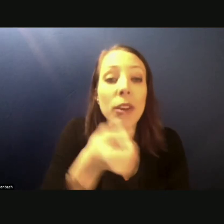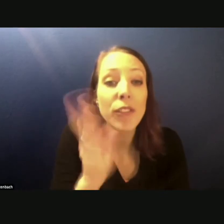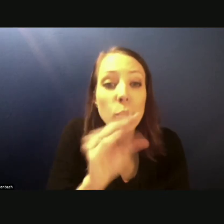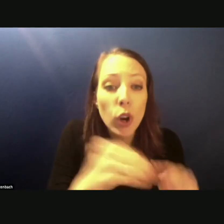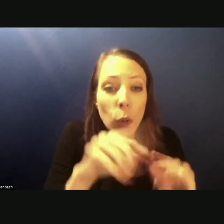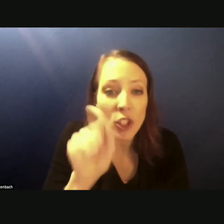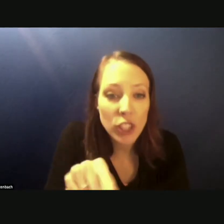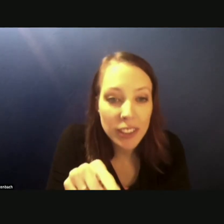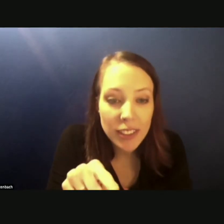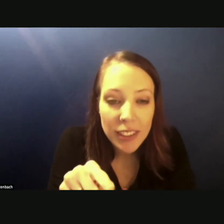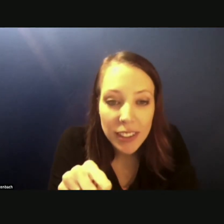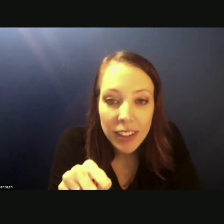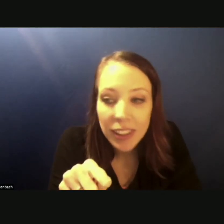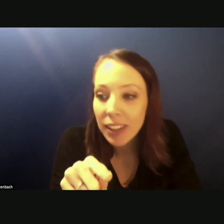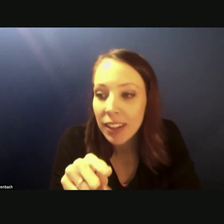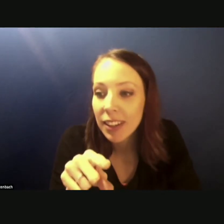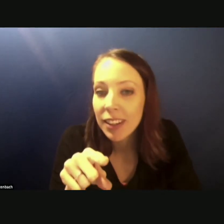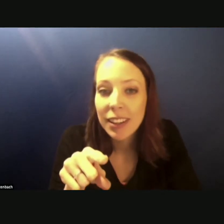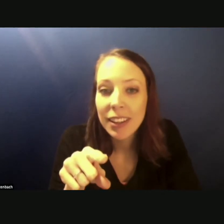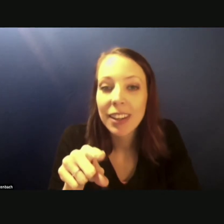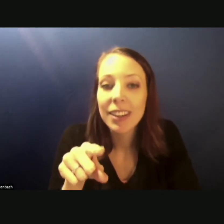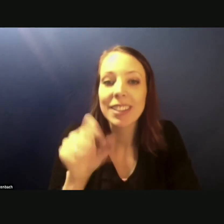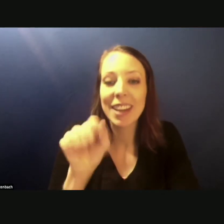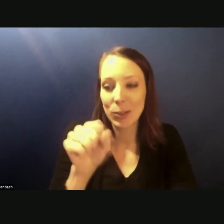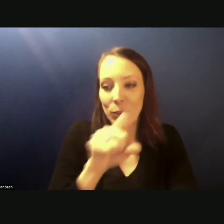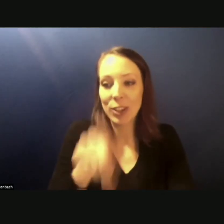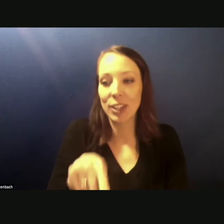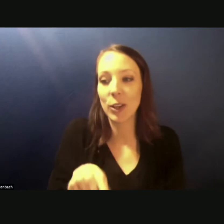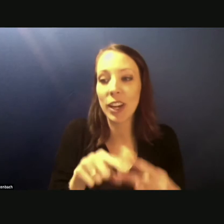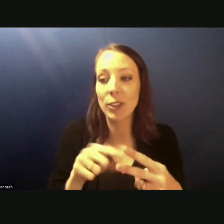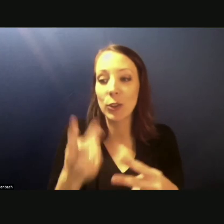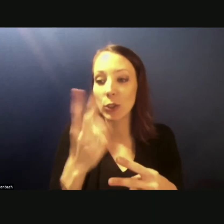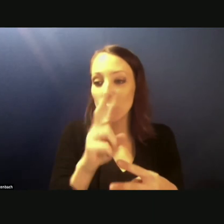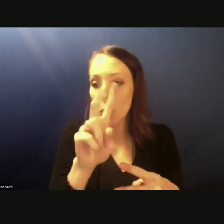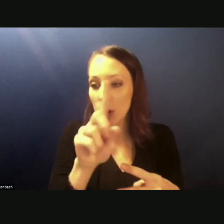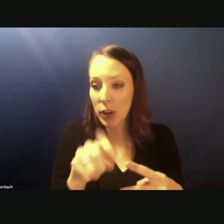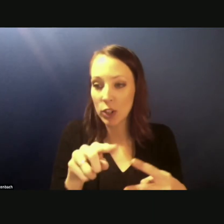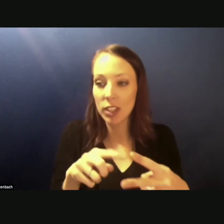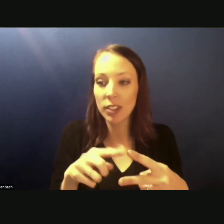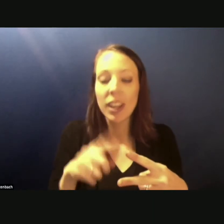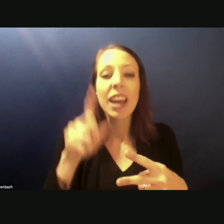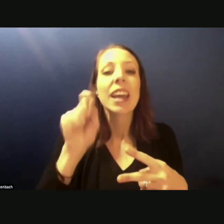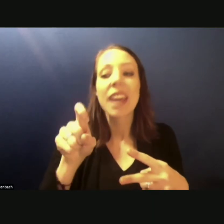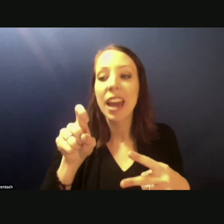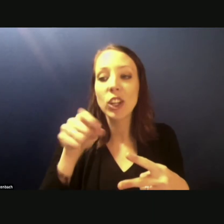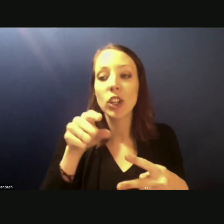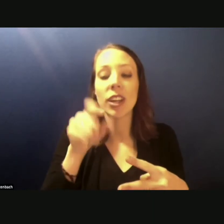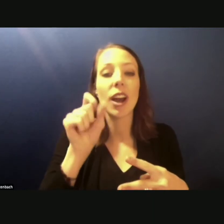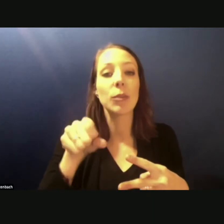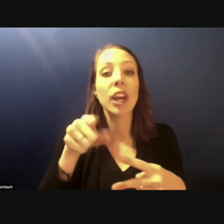We have a few more questions. Yeah, I have questions. We have questions. Yes, we have questions. Okay, so there's two more questions.